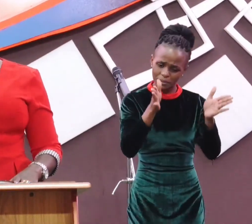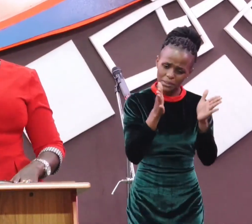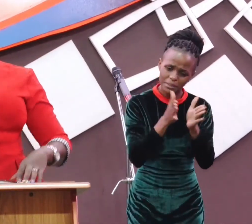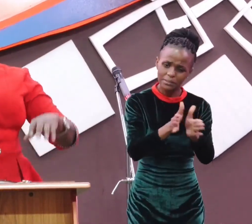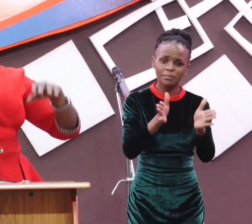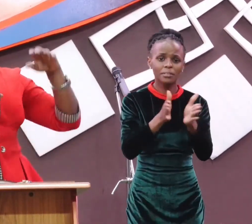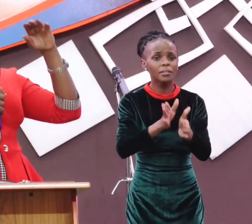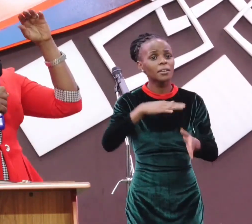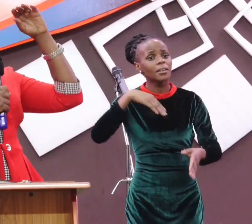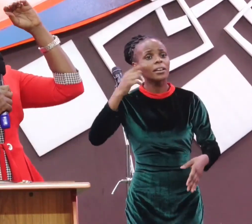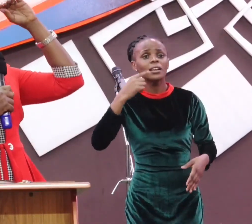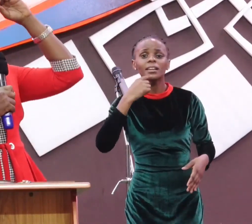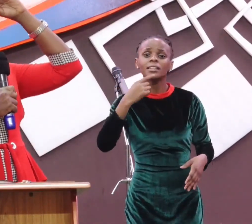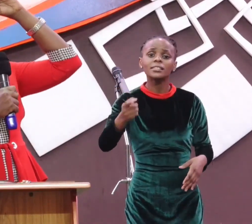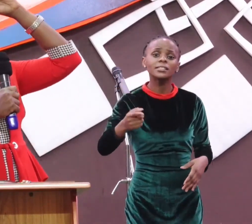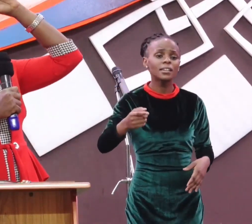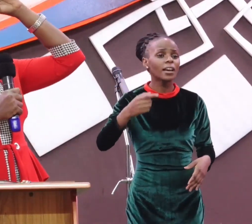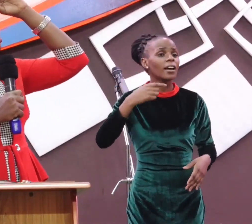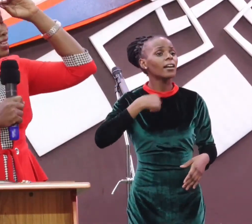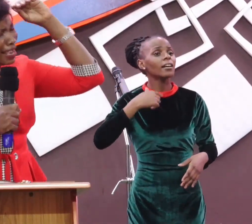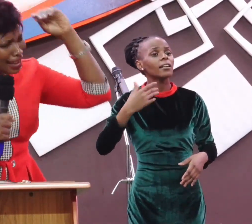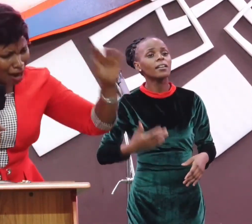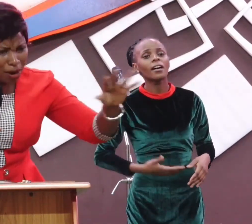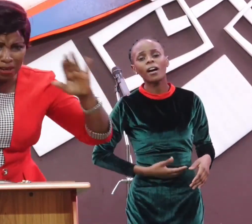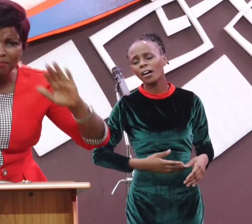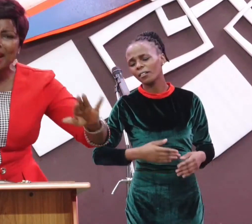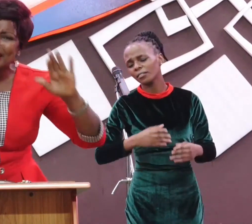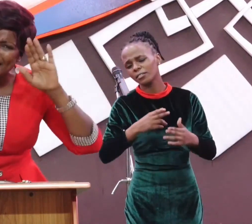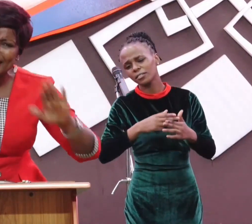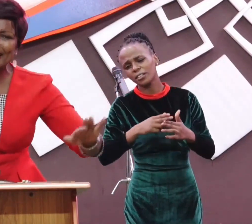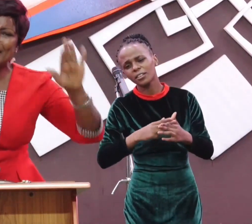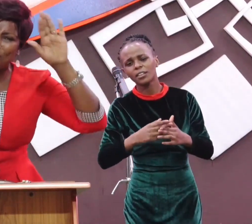to explain to him.